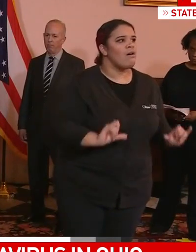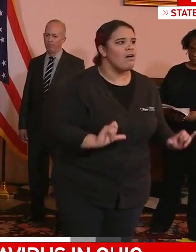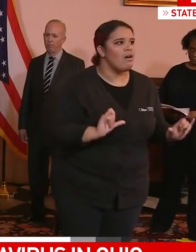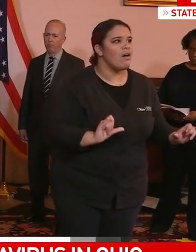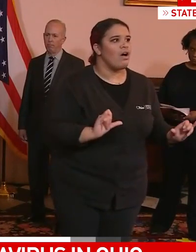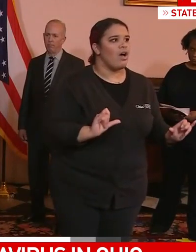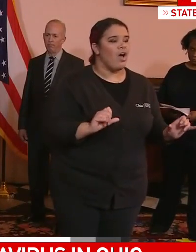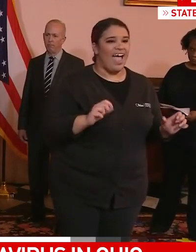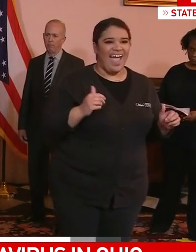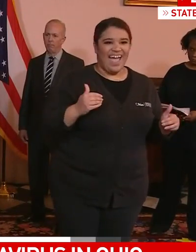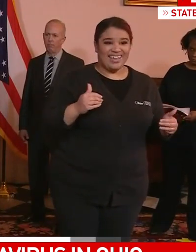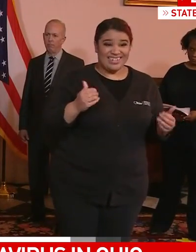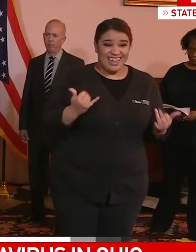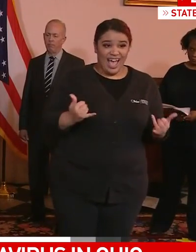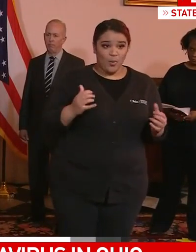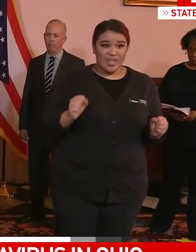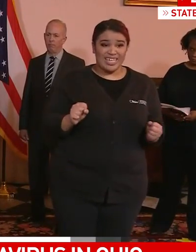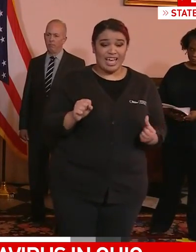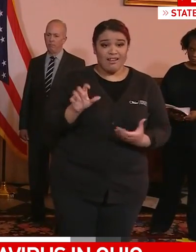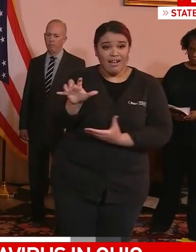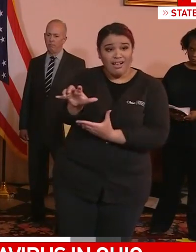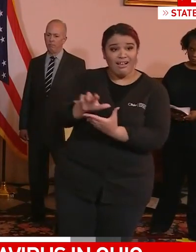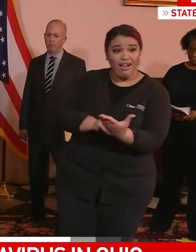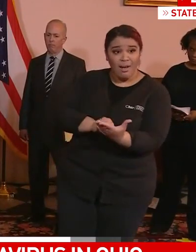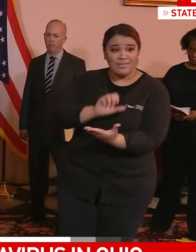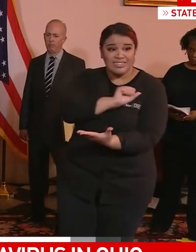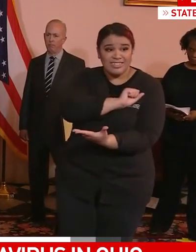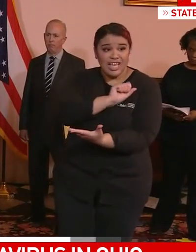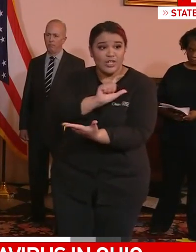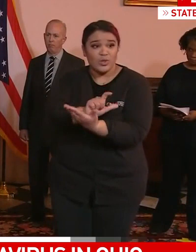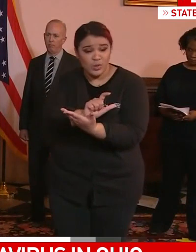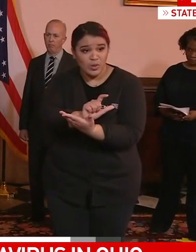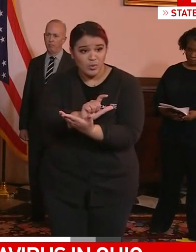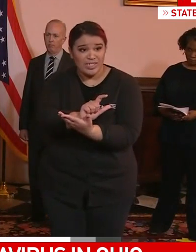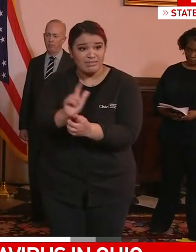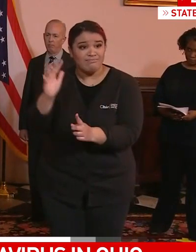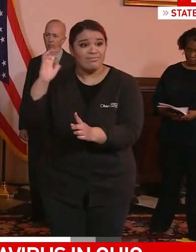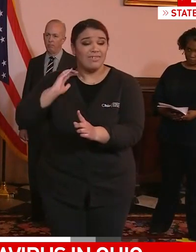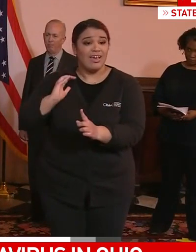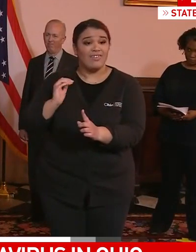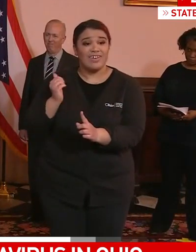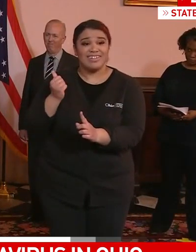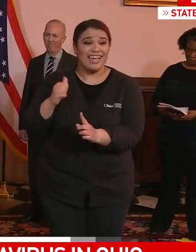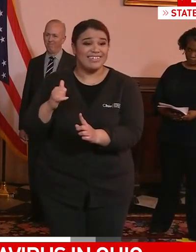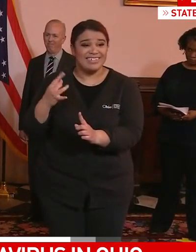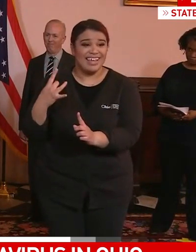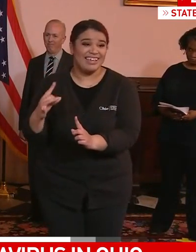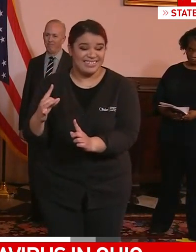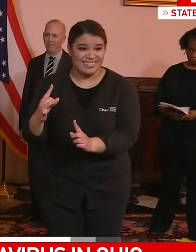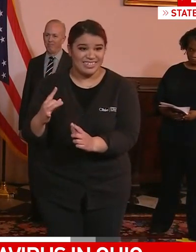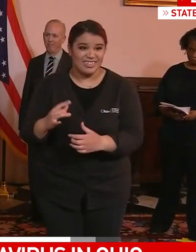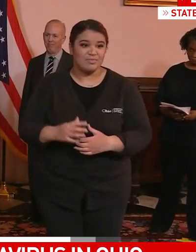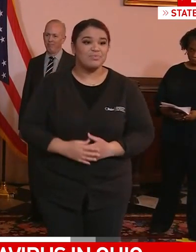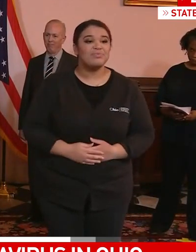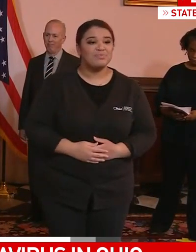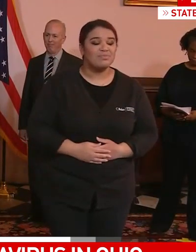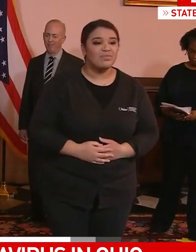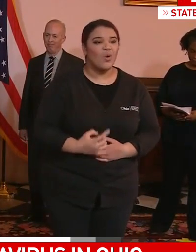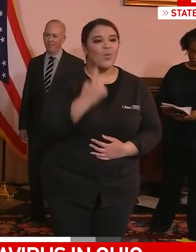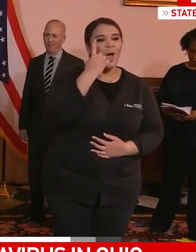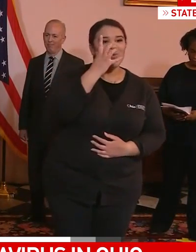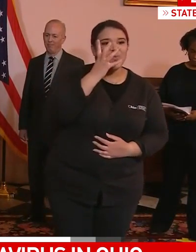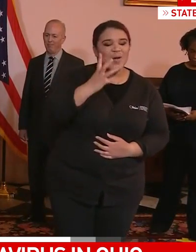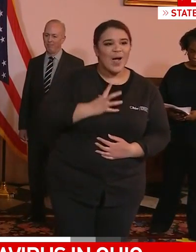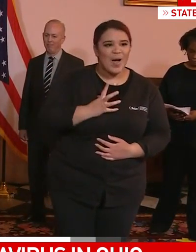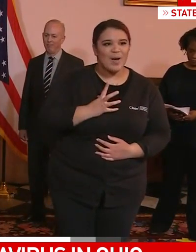Harrison, from Cleveland, Catholic family. St. Patrick's Day is everything. She reminded me